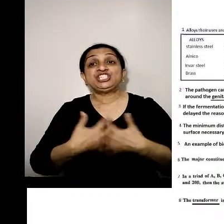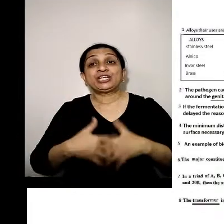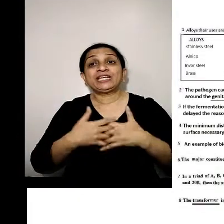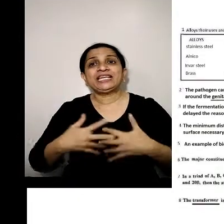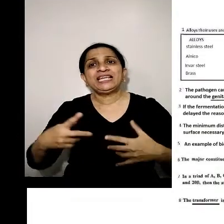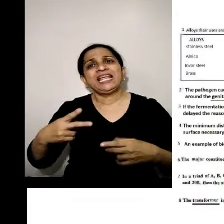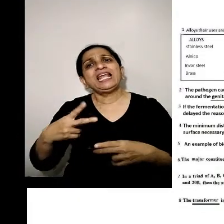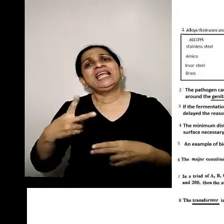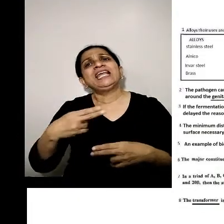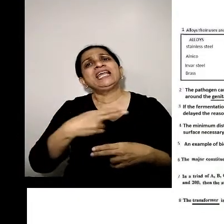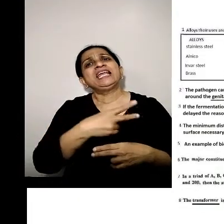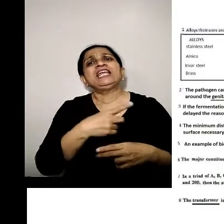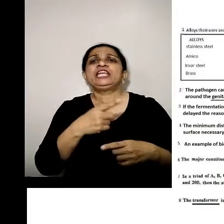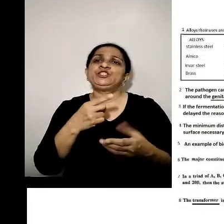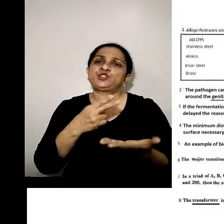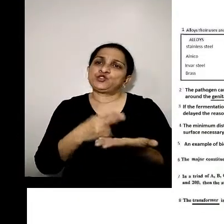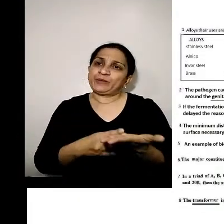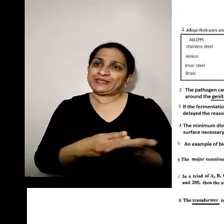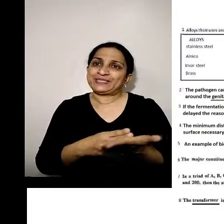surgical